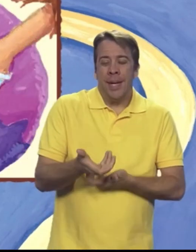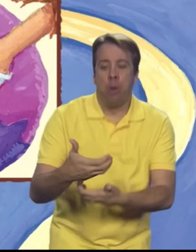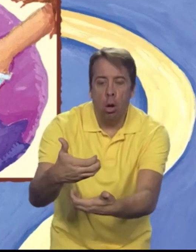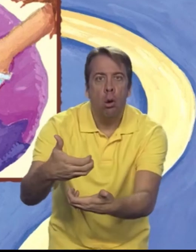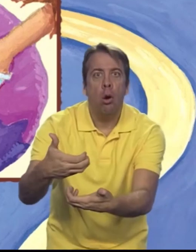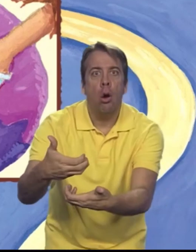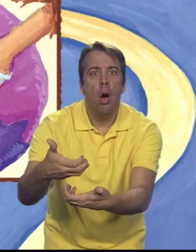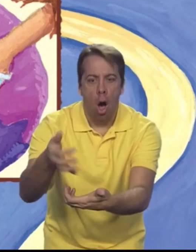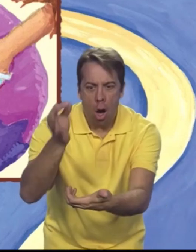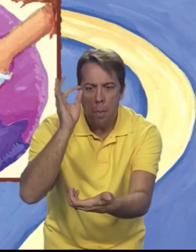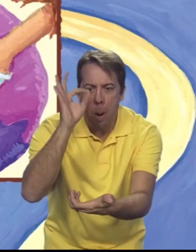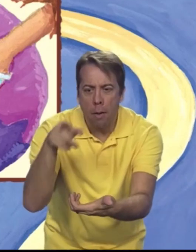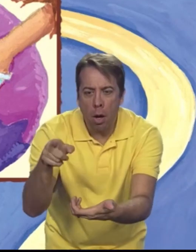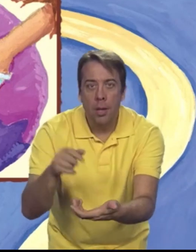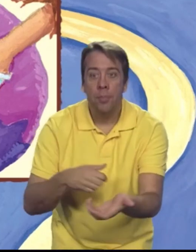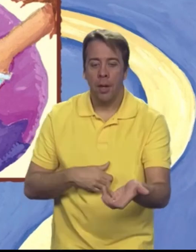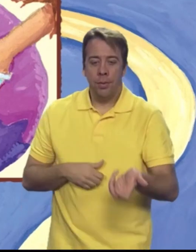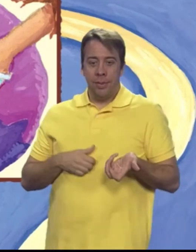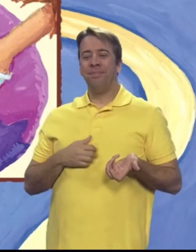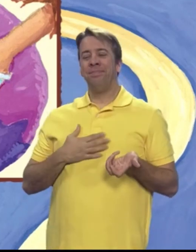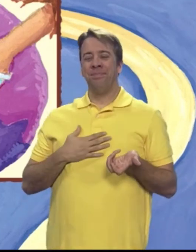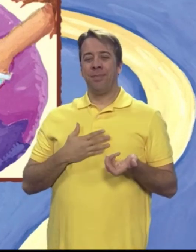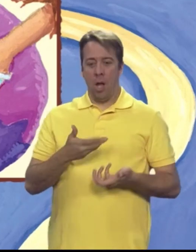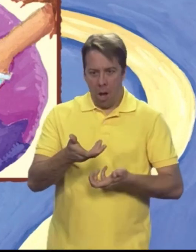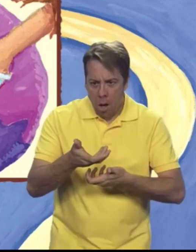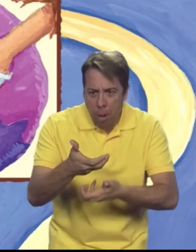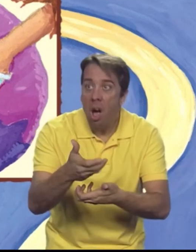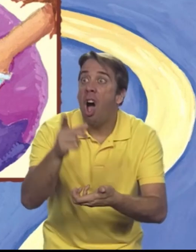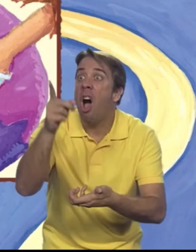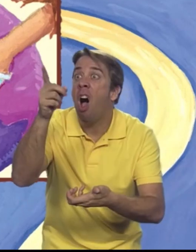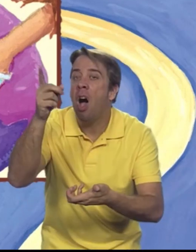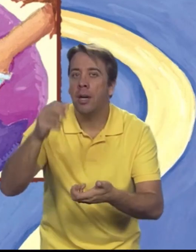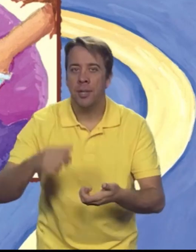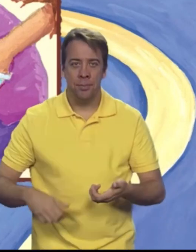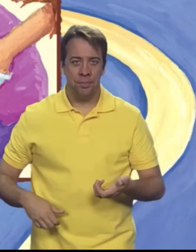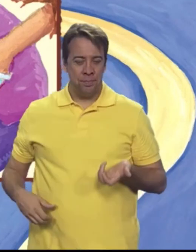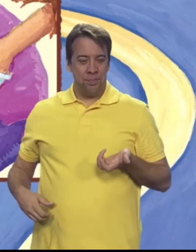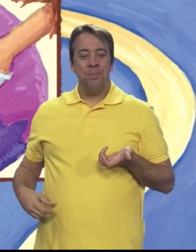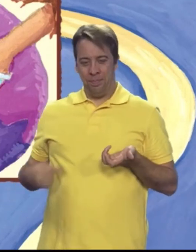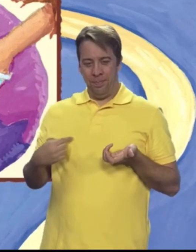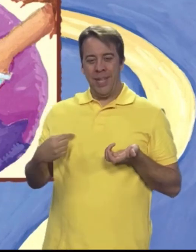perfectly, and even more astonished when she pulled the other shoe out of her pocket.